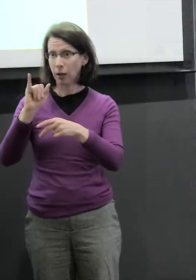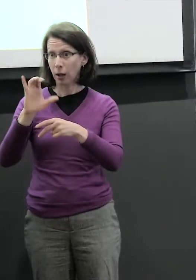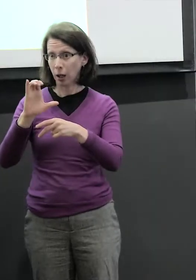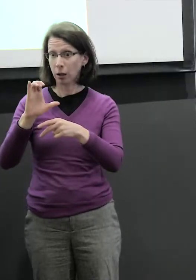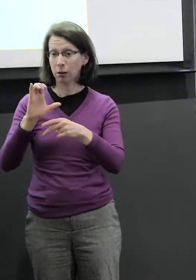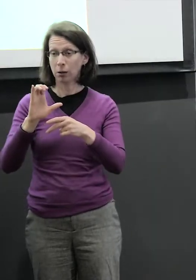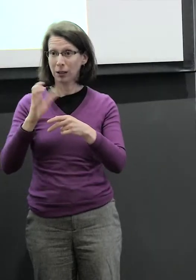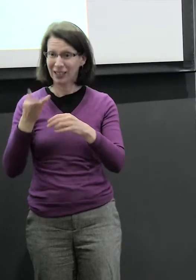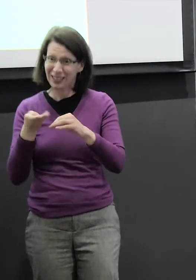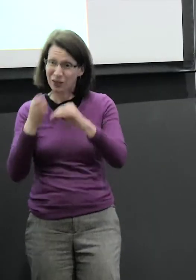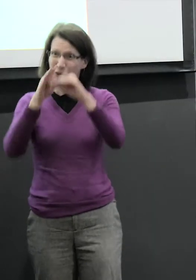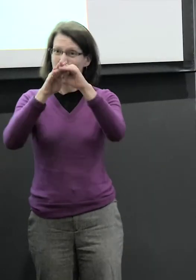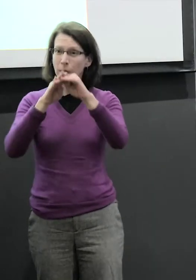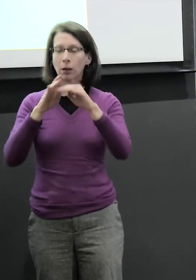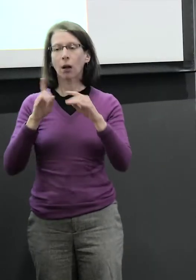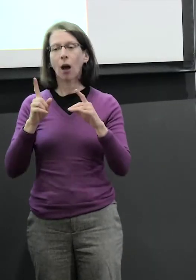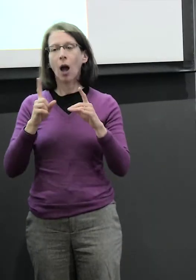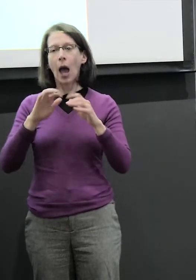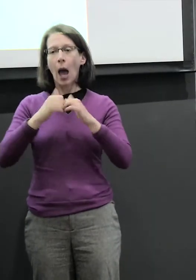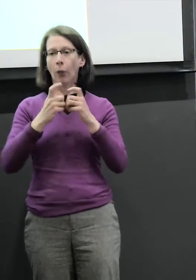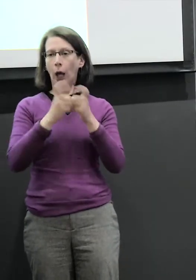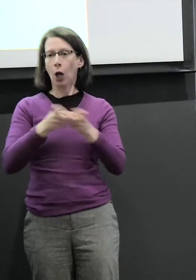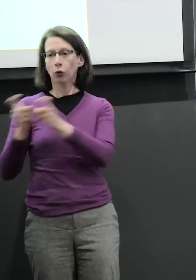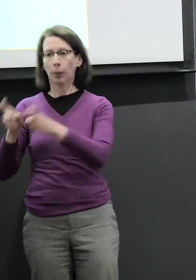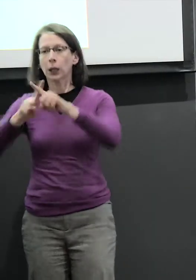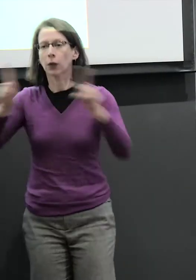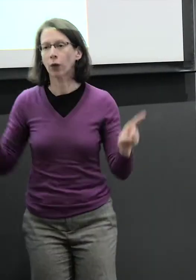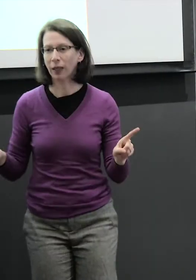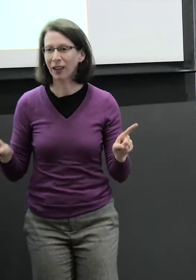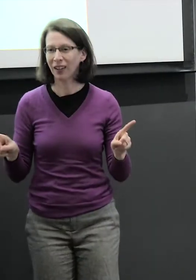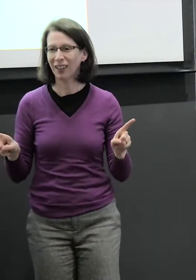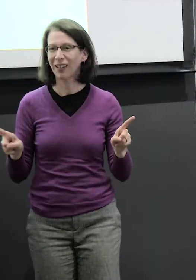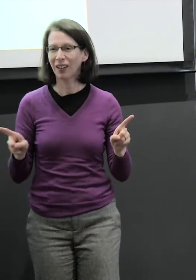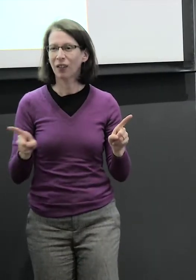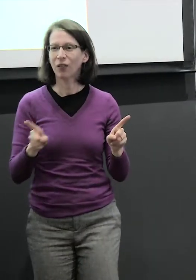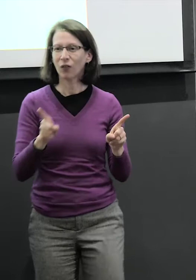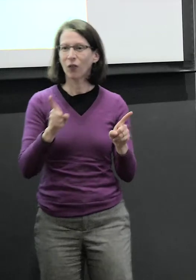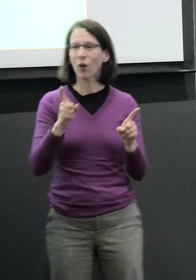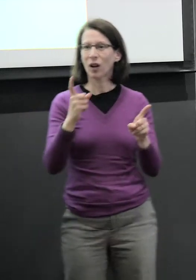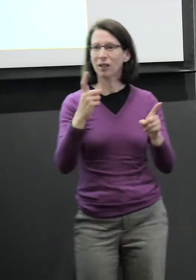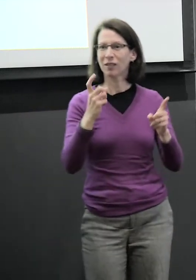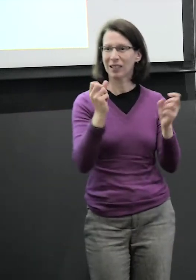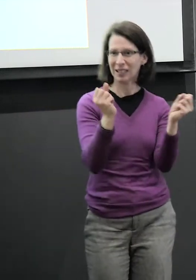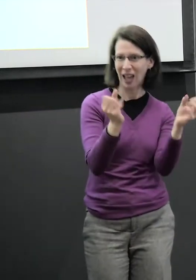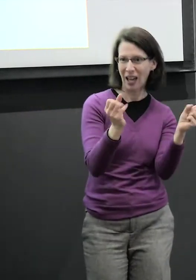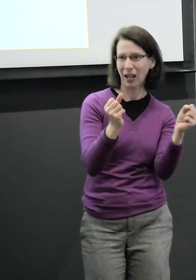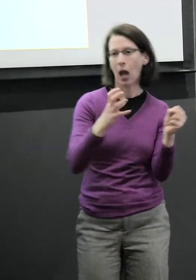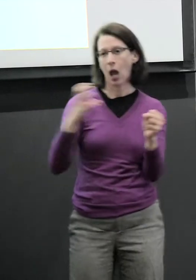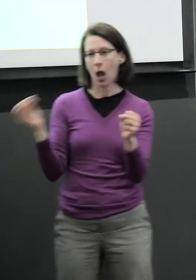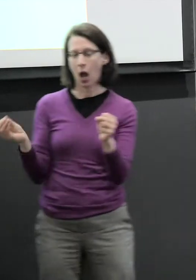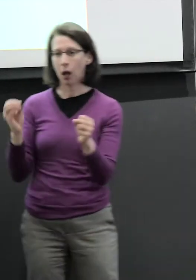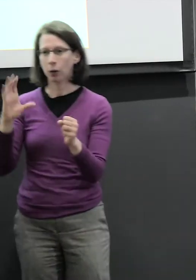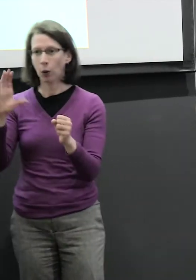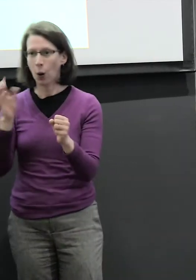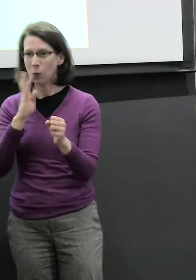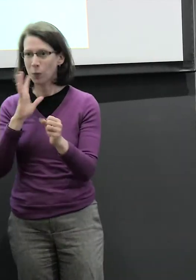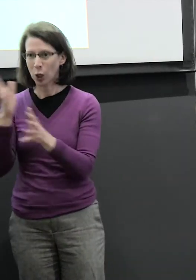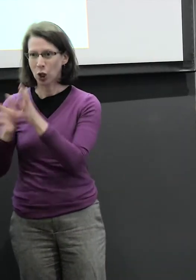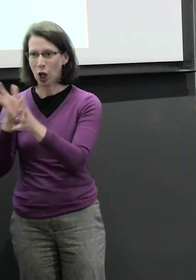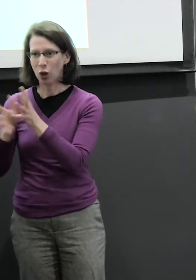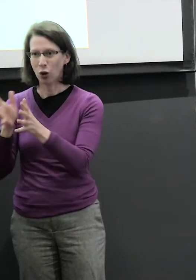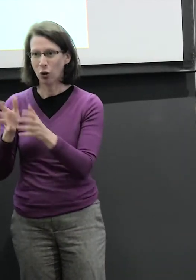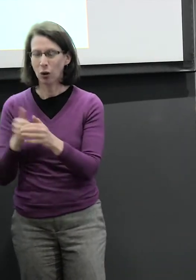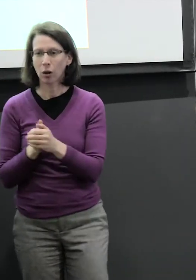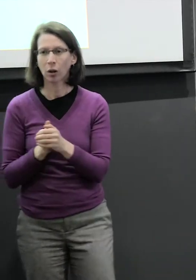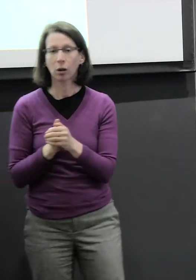to meaning. And what we just saw, that there is a type of iconic enrichment, the iconic modulation that you